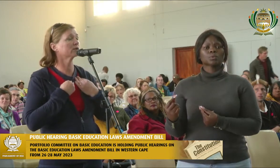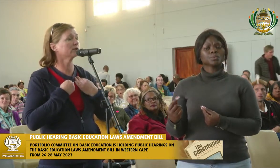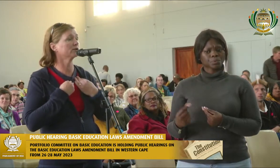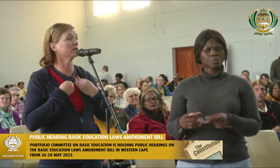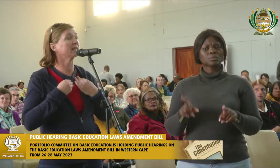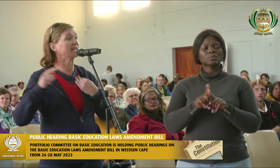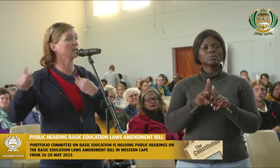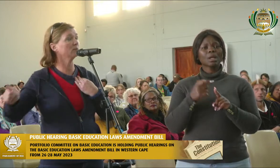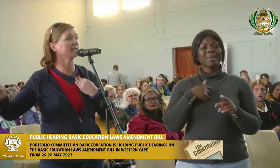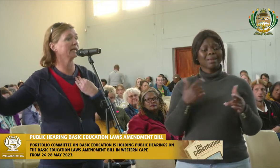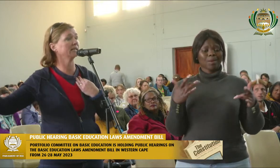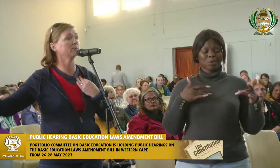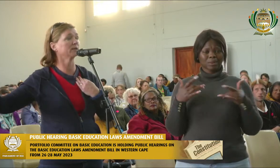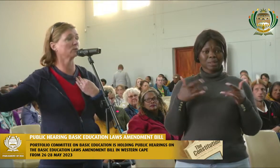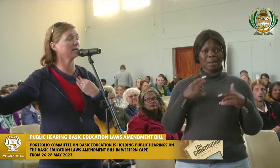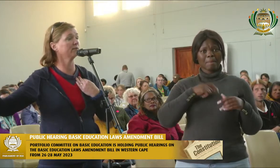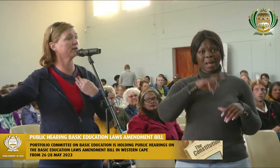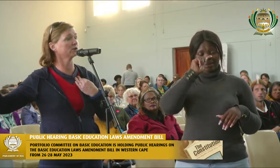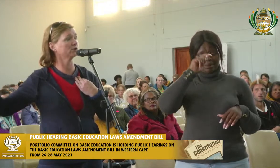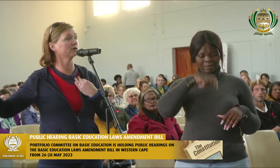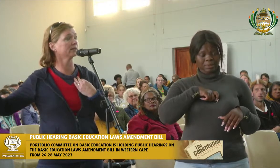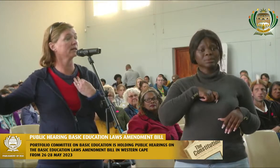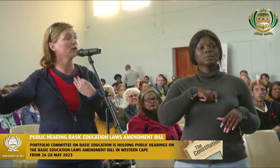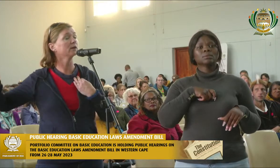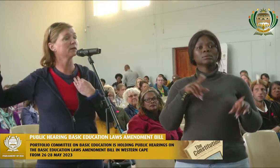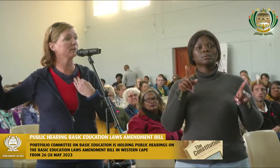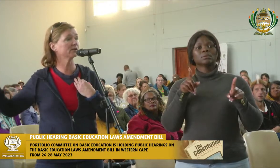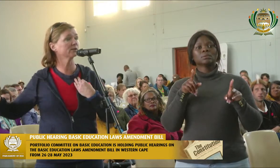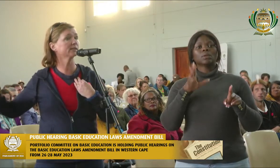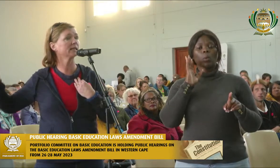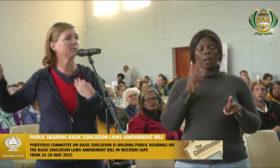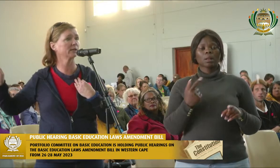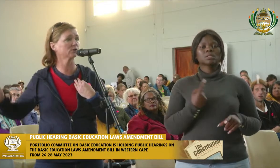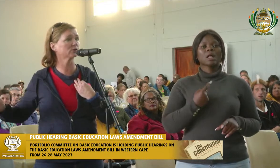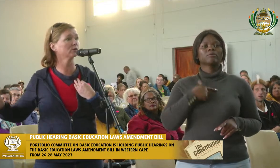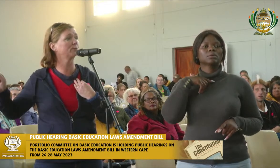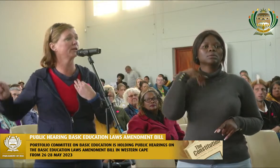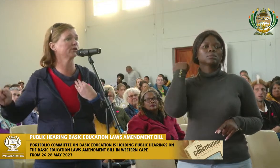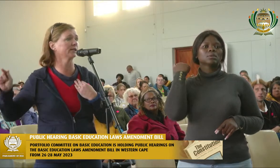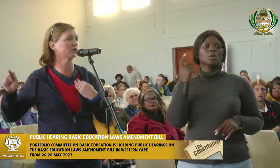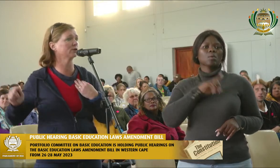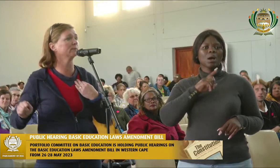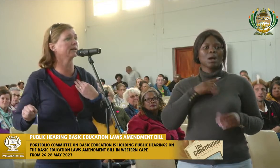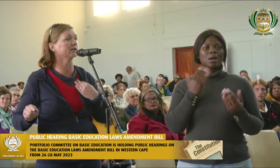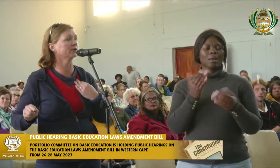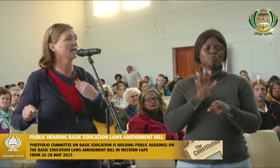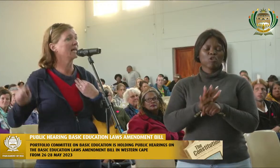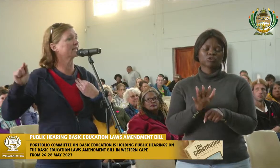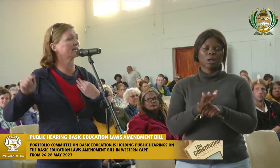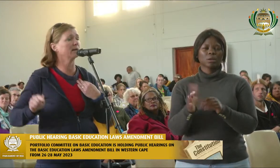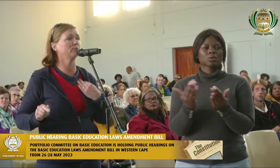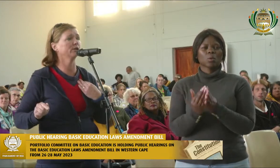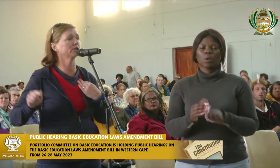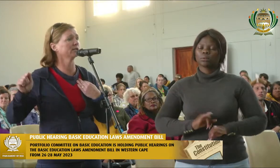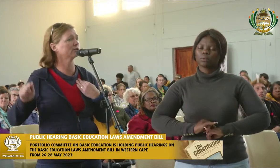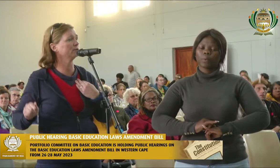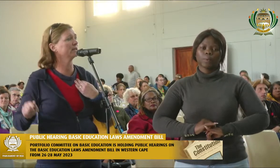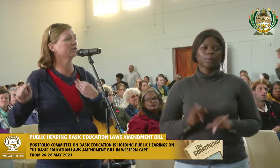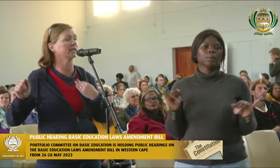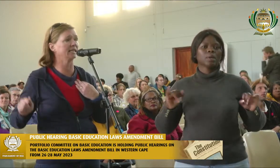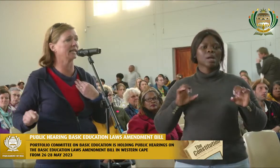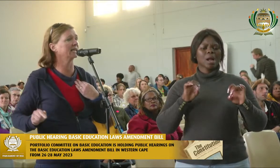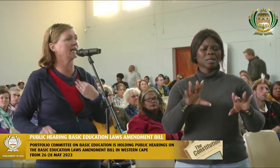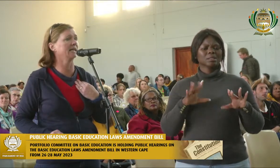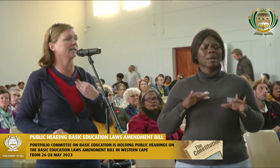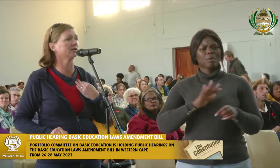that I was concerned that he would end up as one of those children who commit suicide because school pressure is too much, exam pressure is too